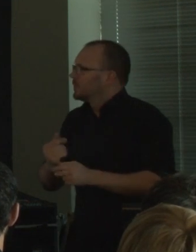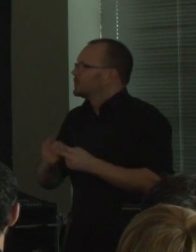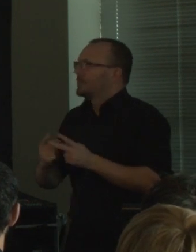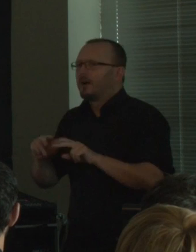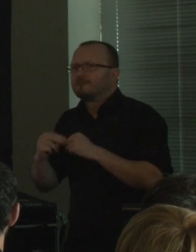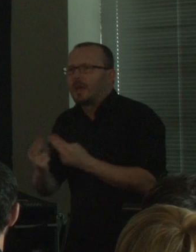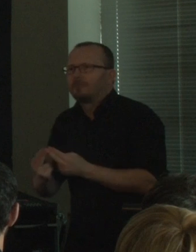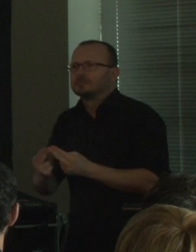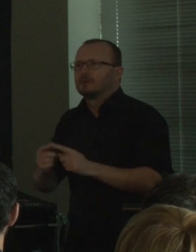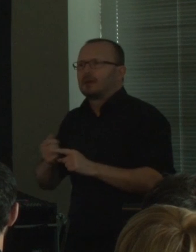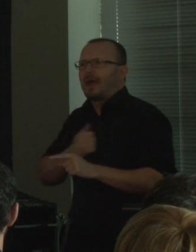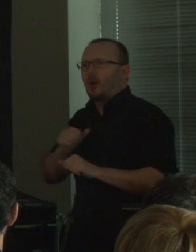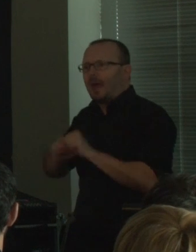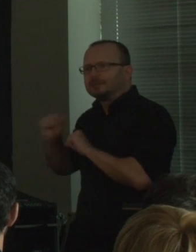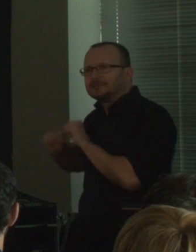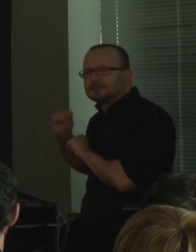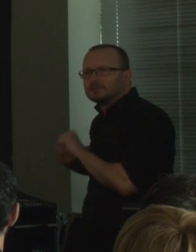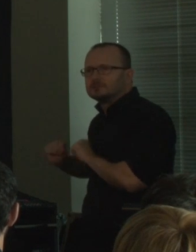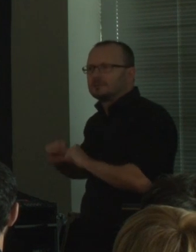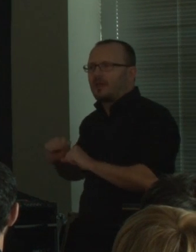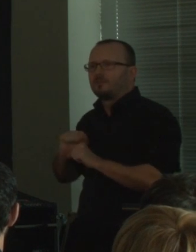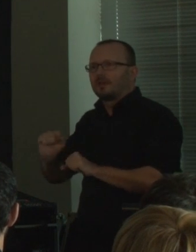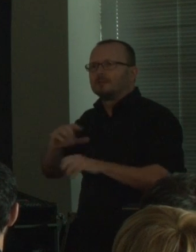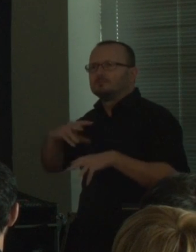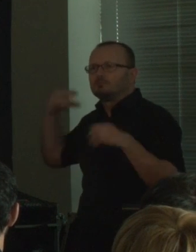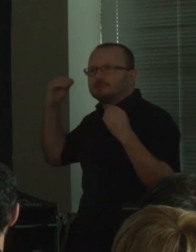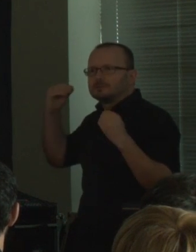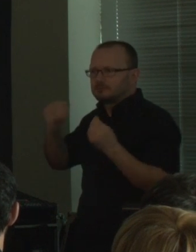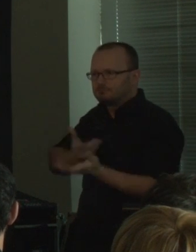our ancestors, and their spirits.